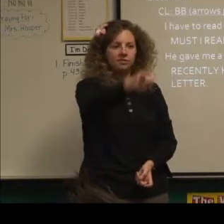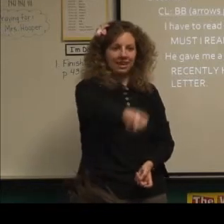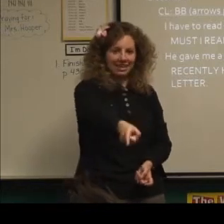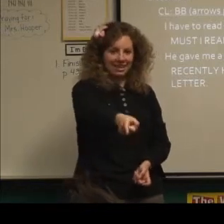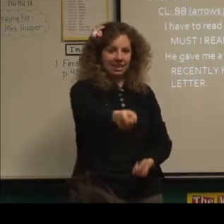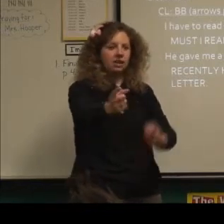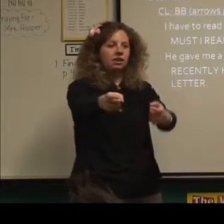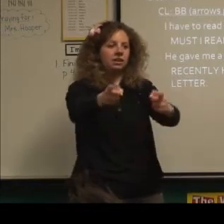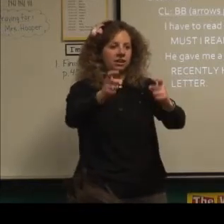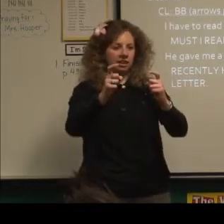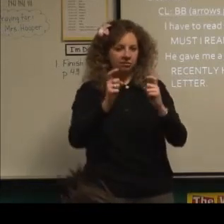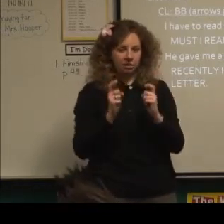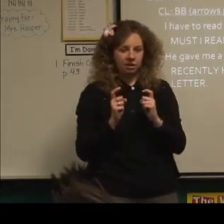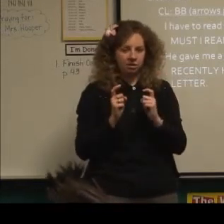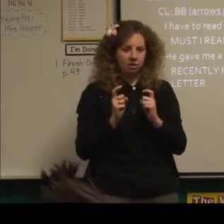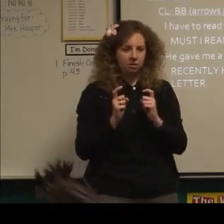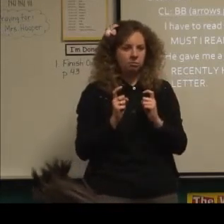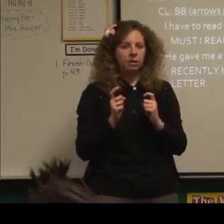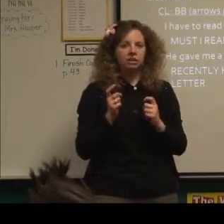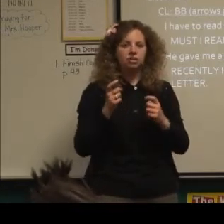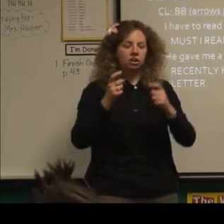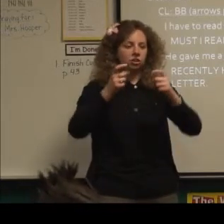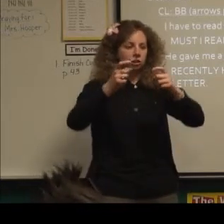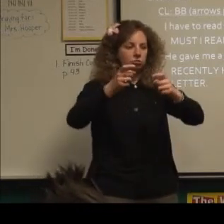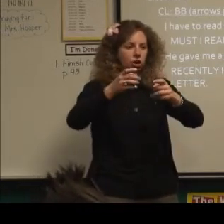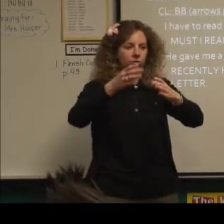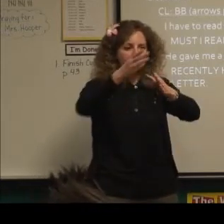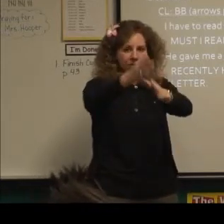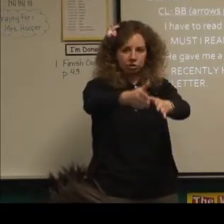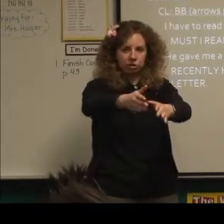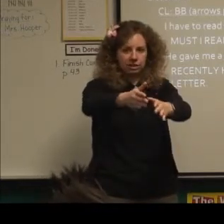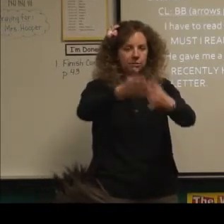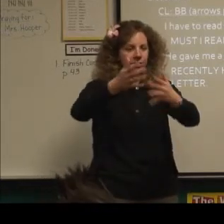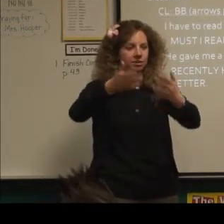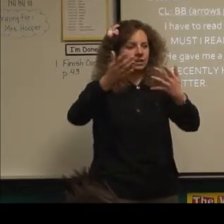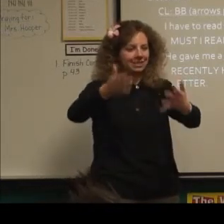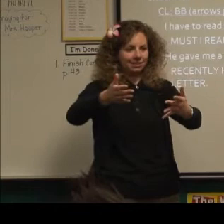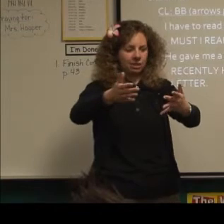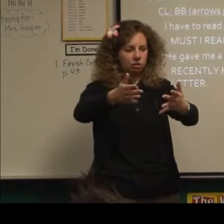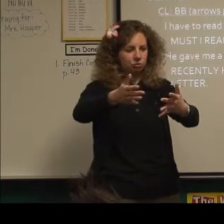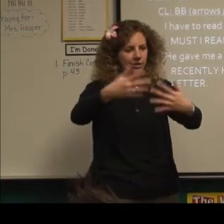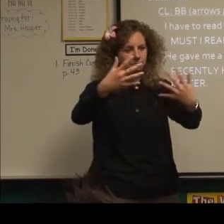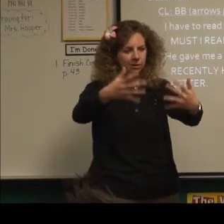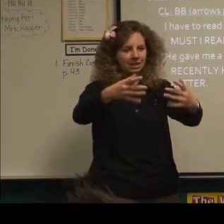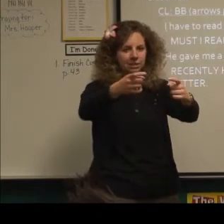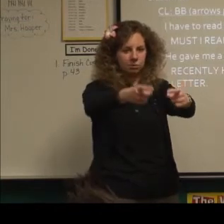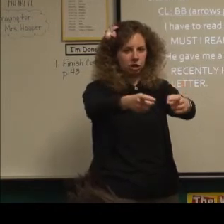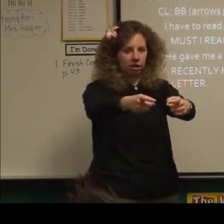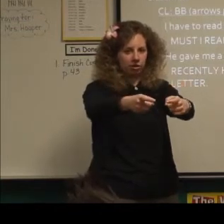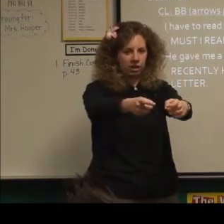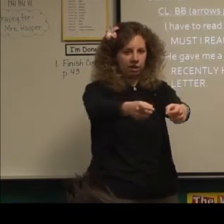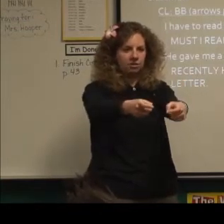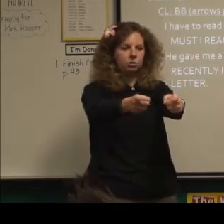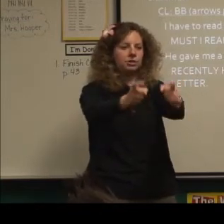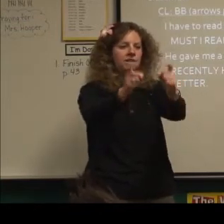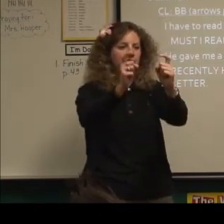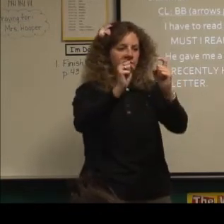clarify he give me, but in general you know that there's already someone there that's giving it to me because I'm starting out here. So he give